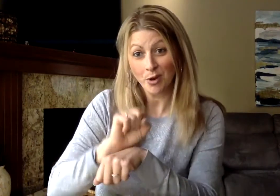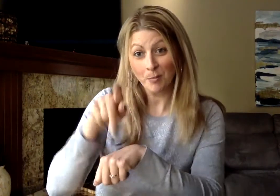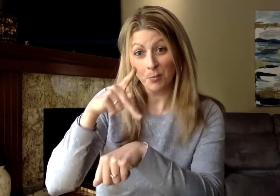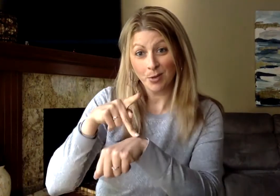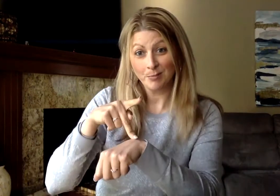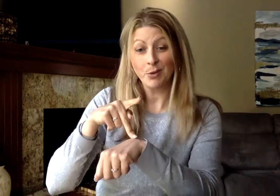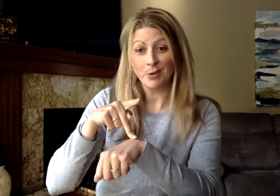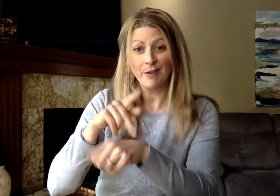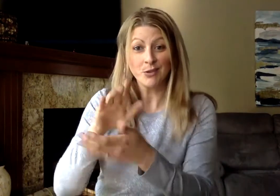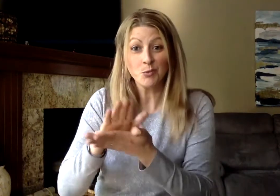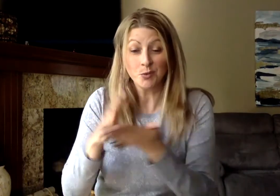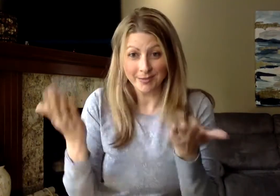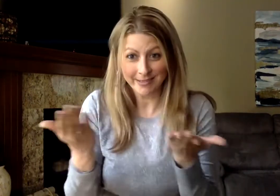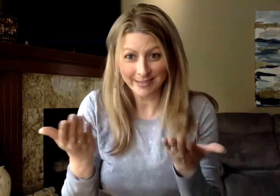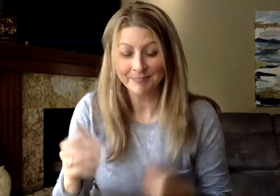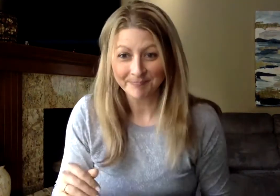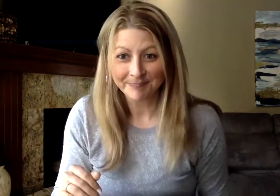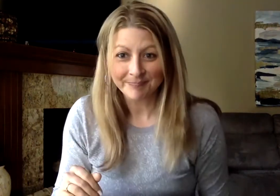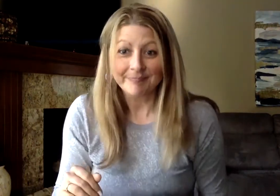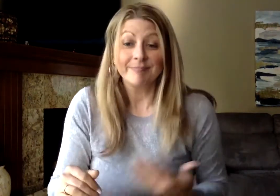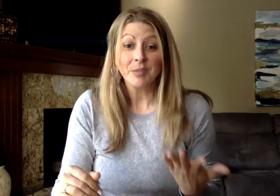love it. I work as a principal of a school here.